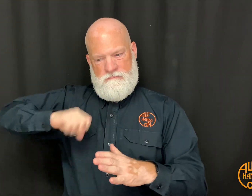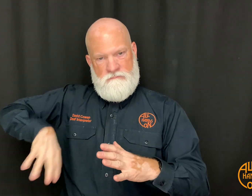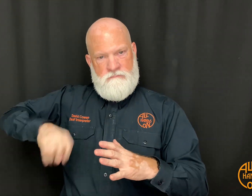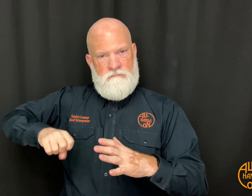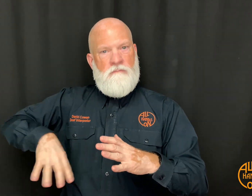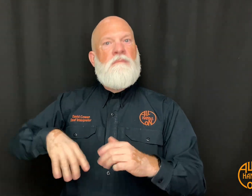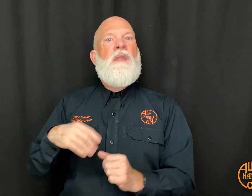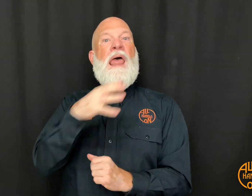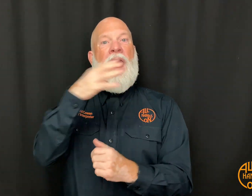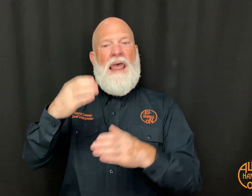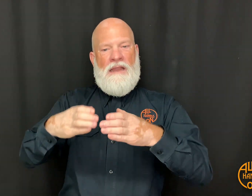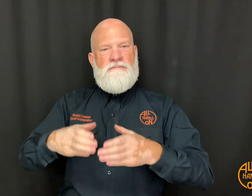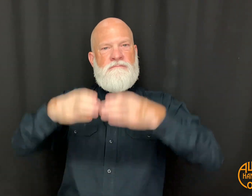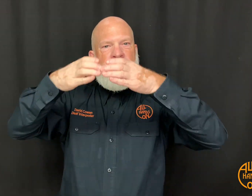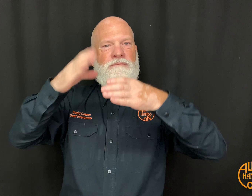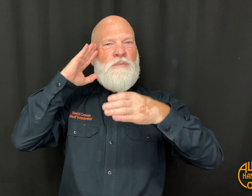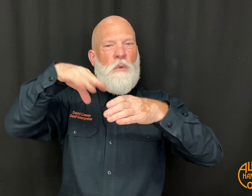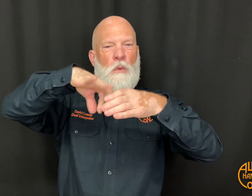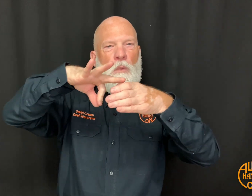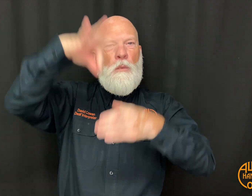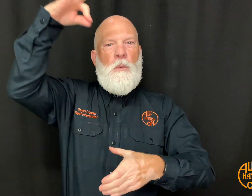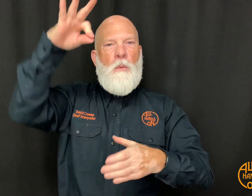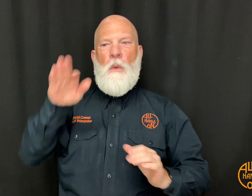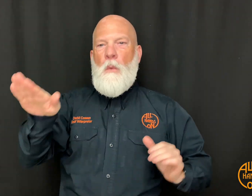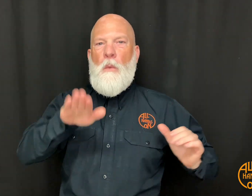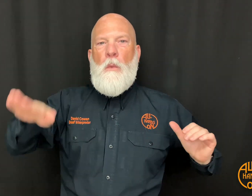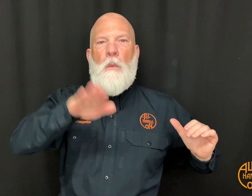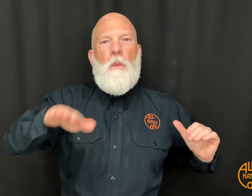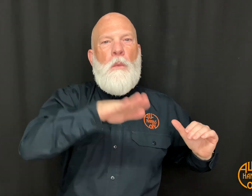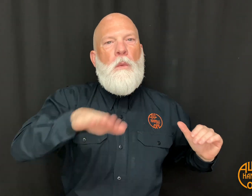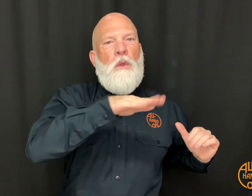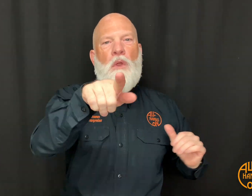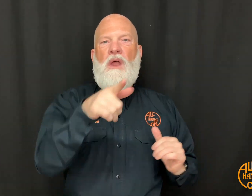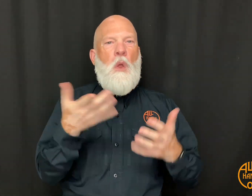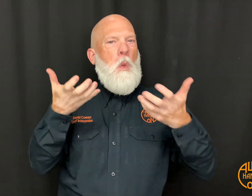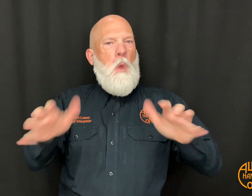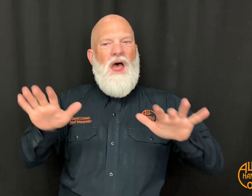As well as any cleaning wipes that you may have to avoid being infected with COVID-19.